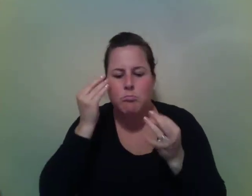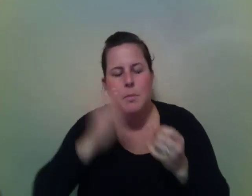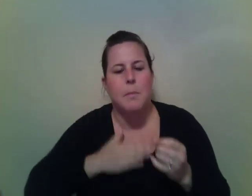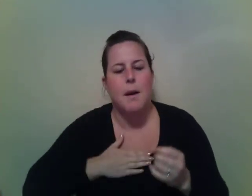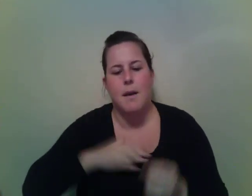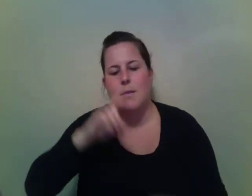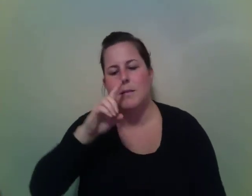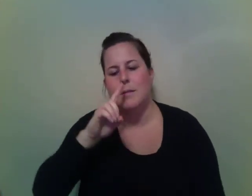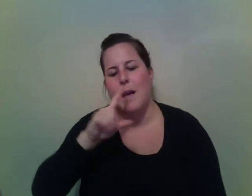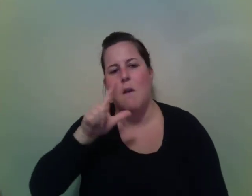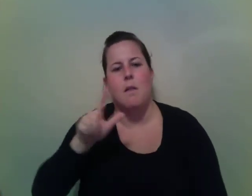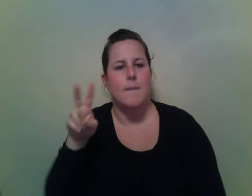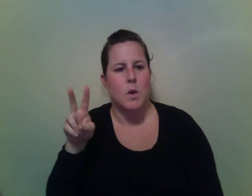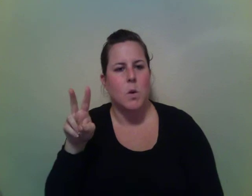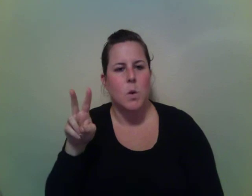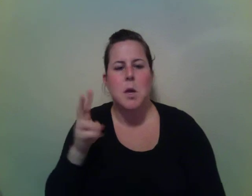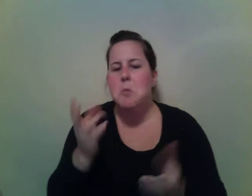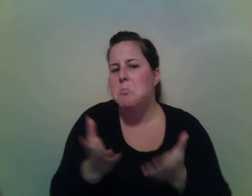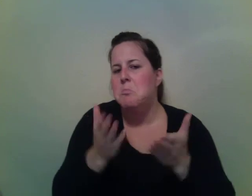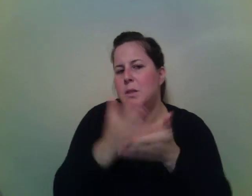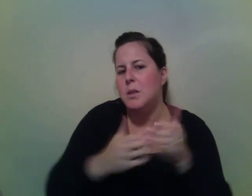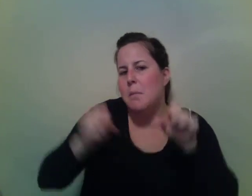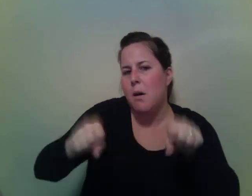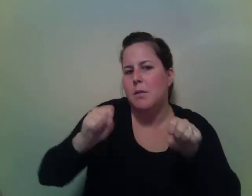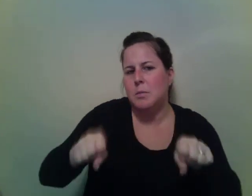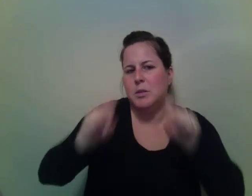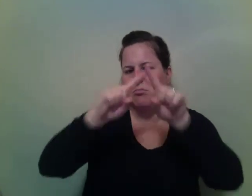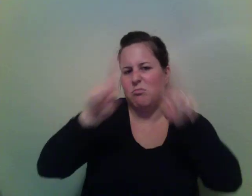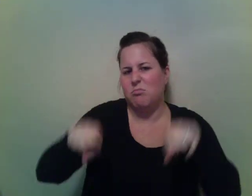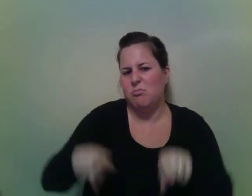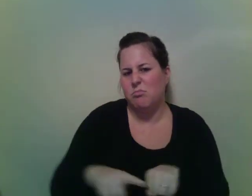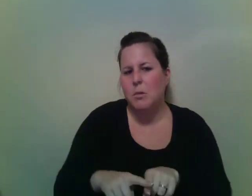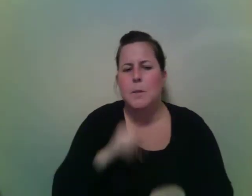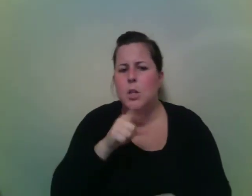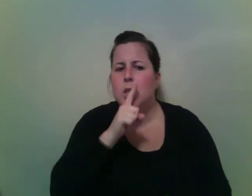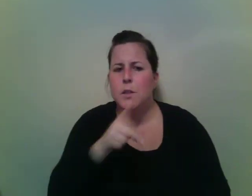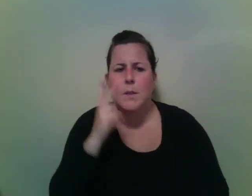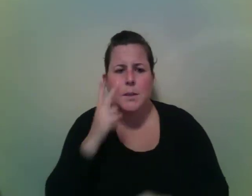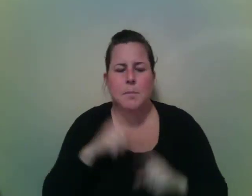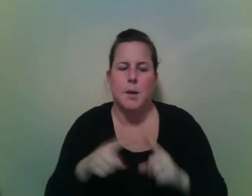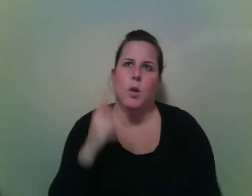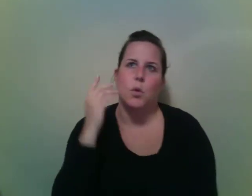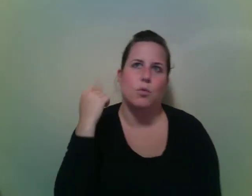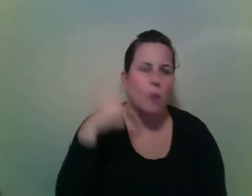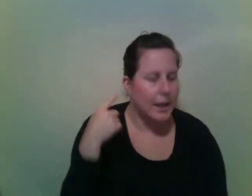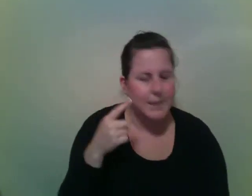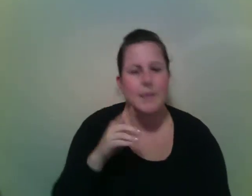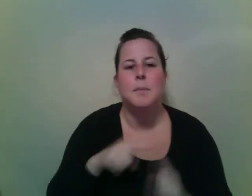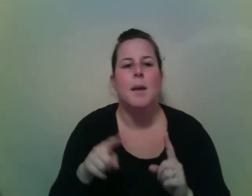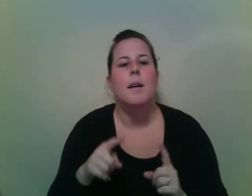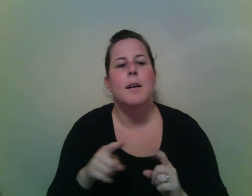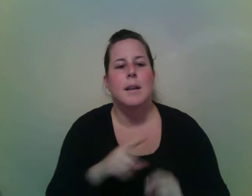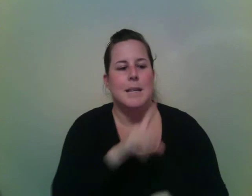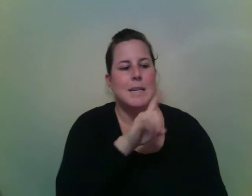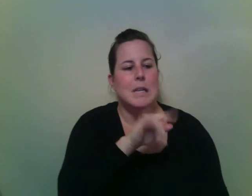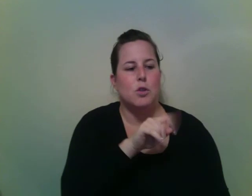Now, here are some possibilities. Have y'all seen this? I mean, this is crazy. Distributor and a senior star, that